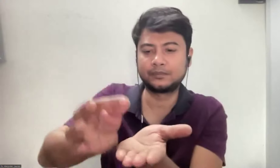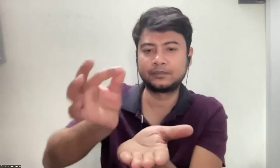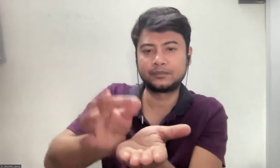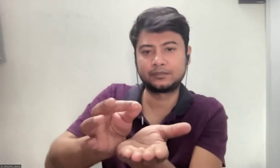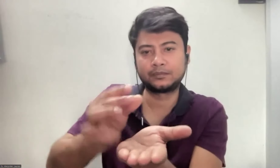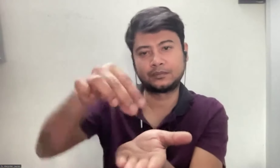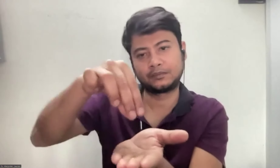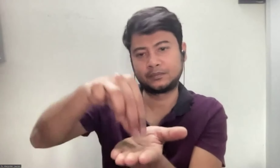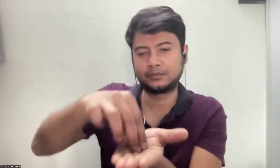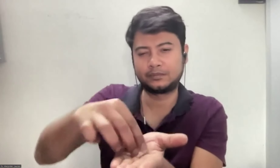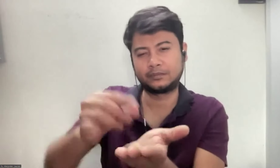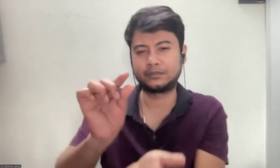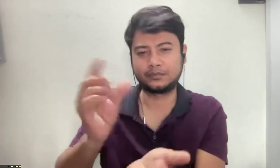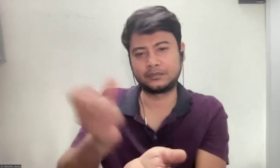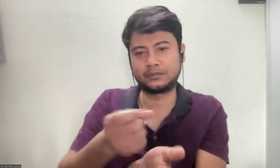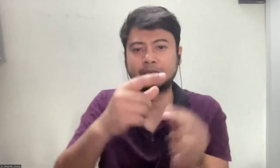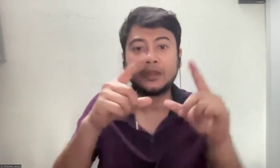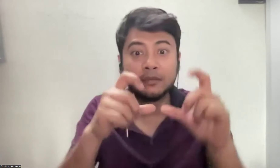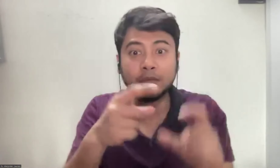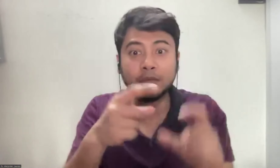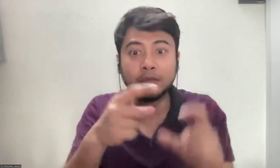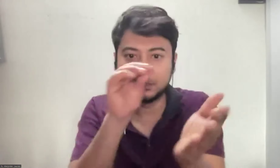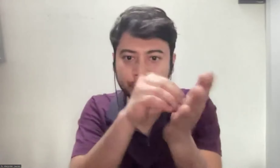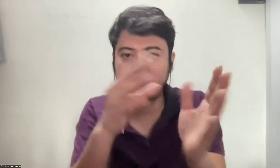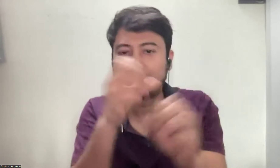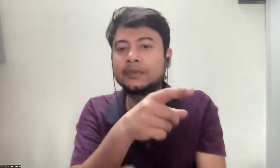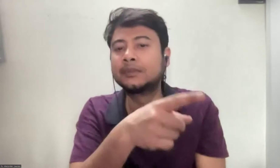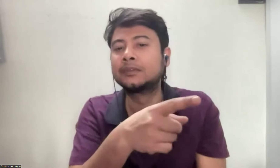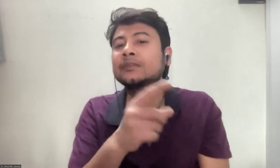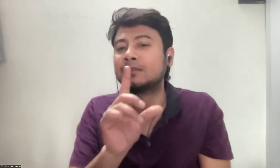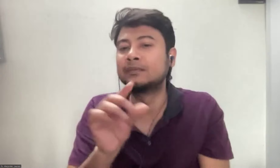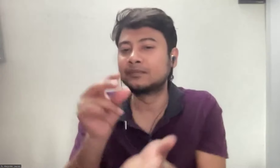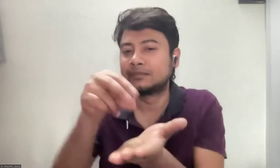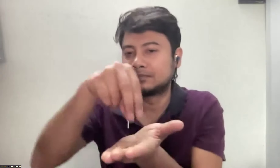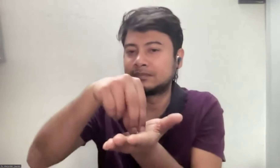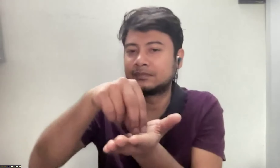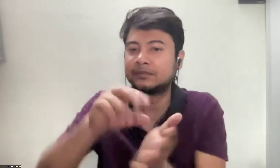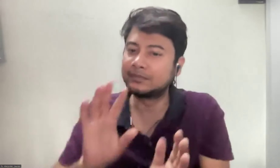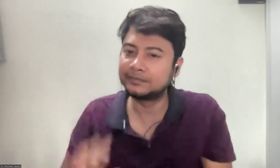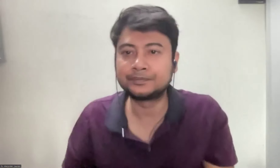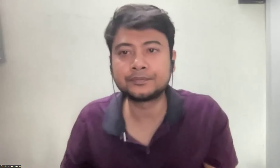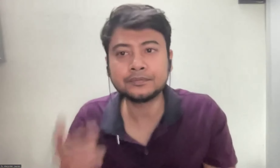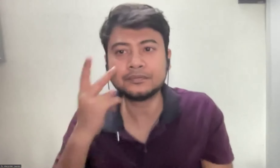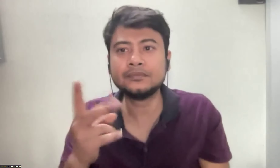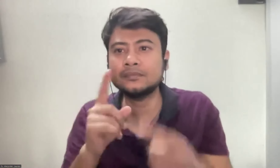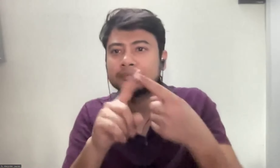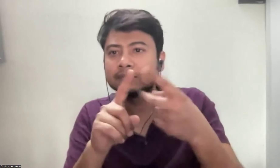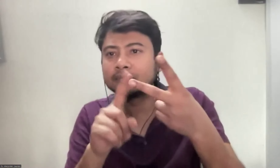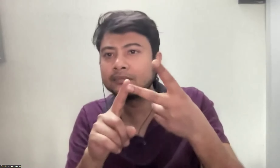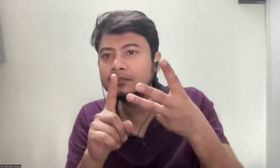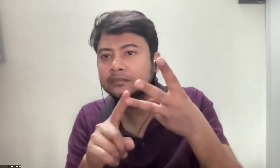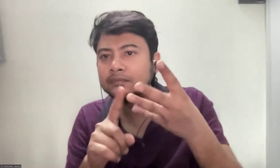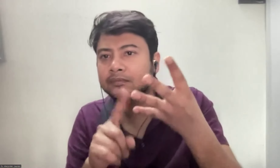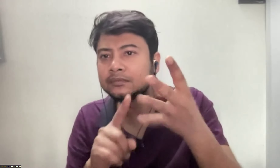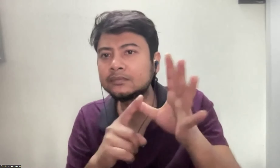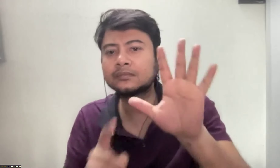Right, so that is what is all that is what is required. It is not a very big list. Maybe now